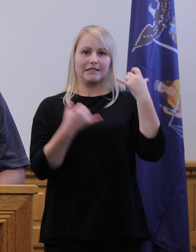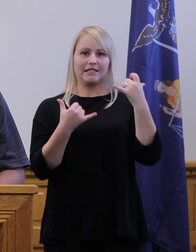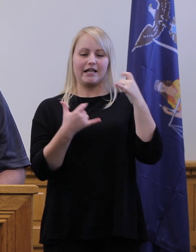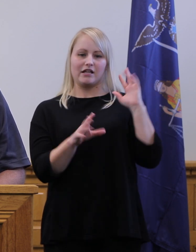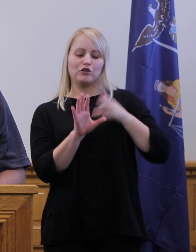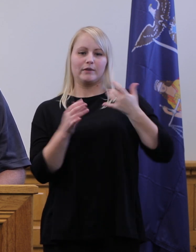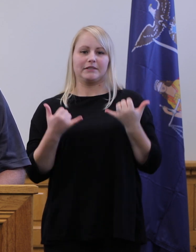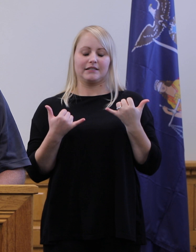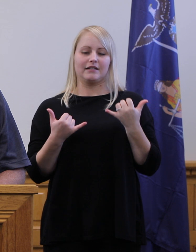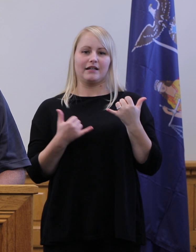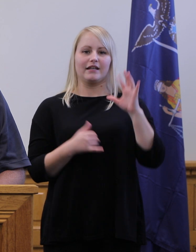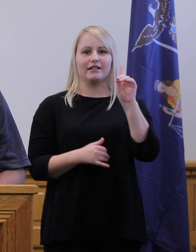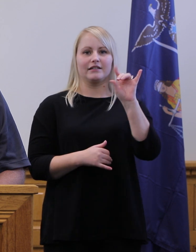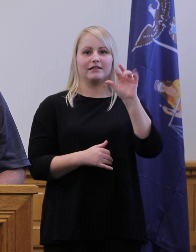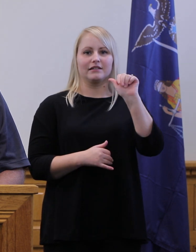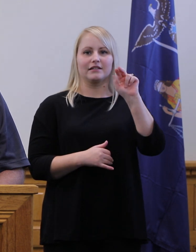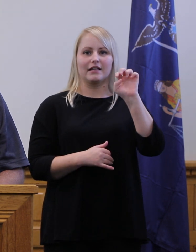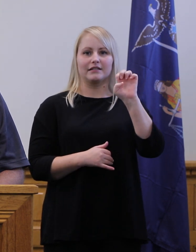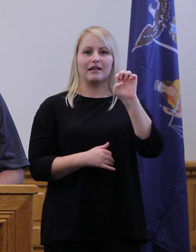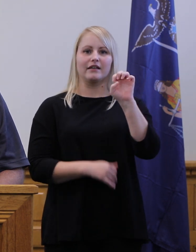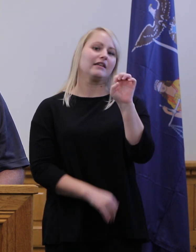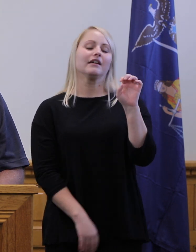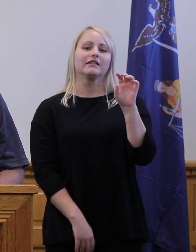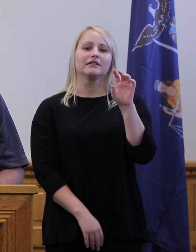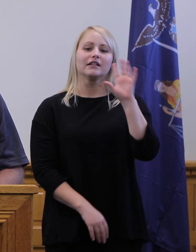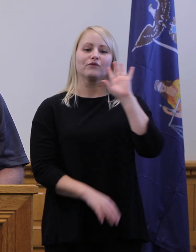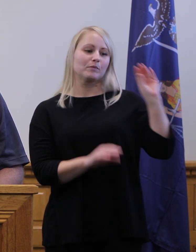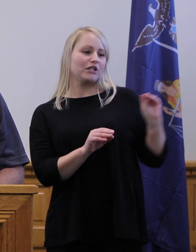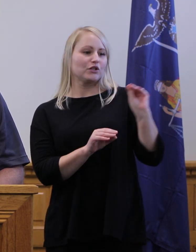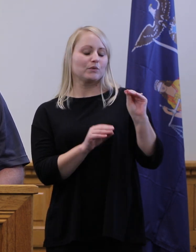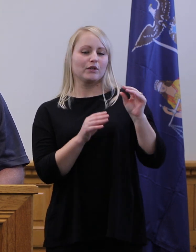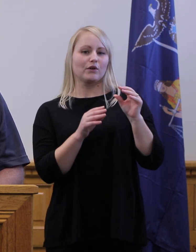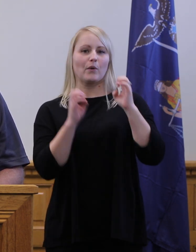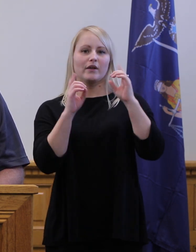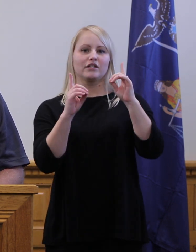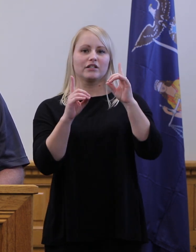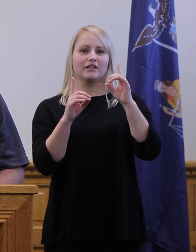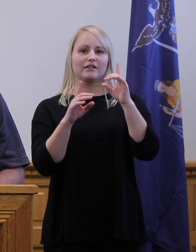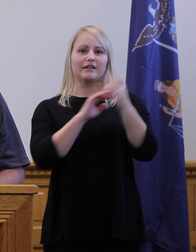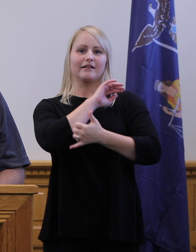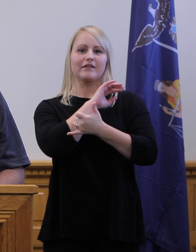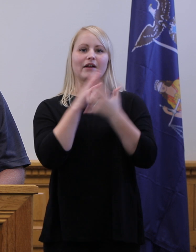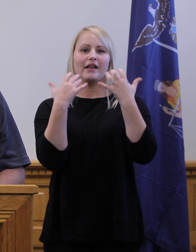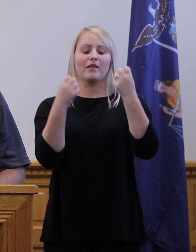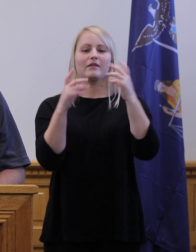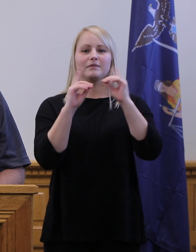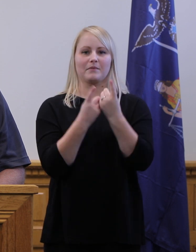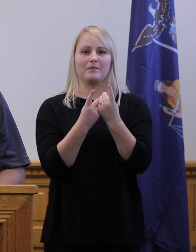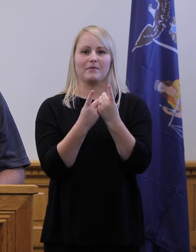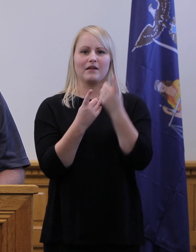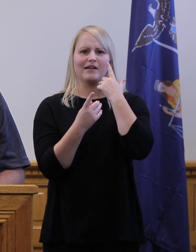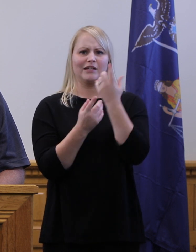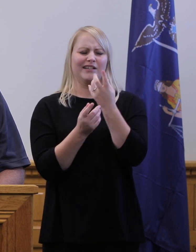Oldenburg, Senior Public Health Educator for the Oswego County Health Department. There's been a lot of discussion and concern over the last few